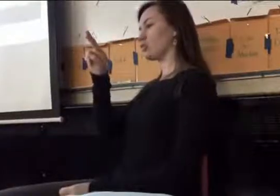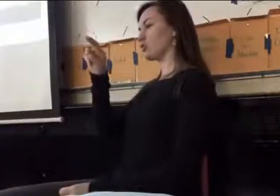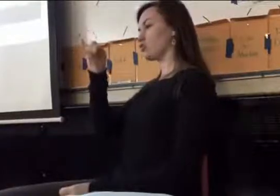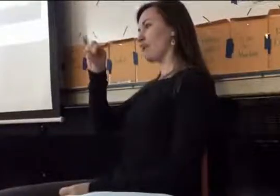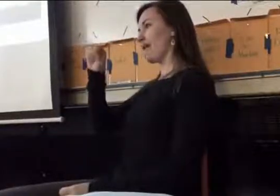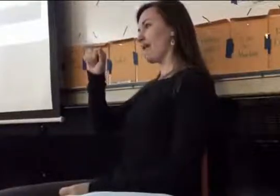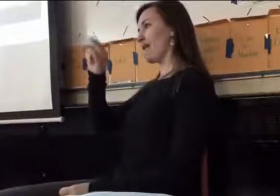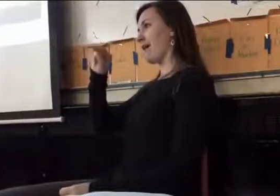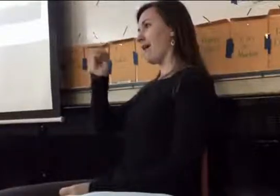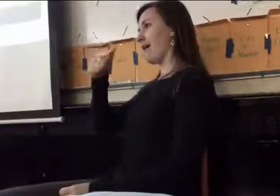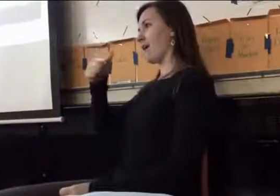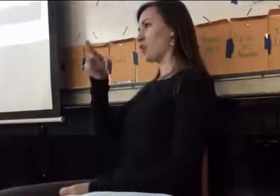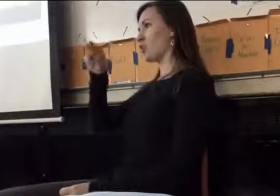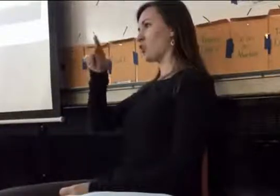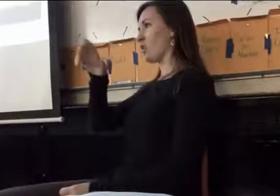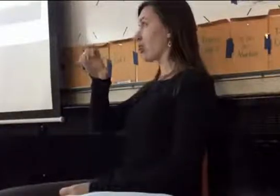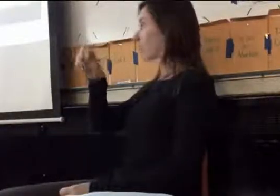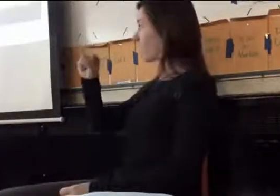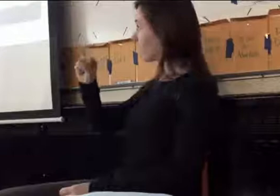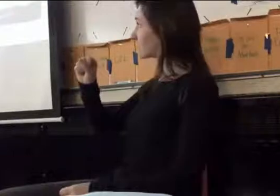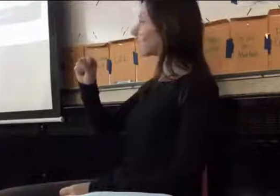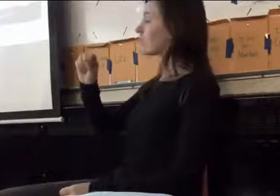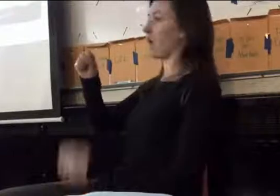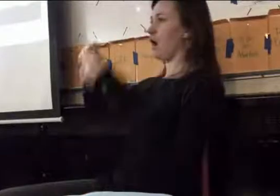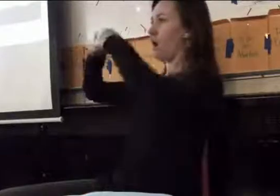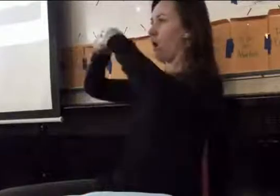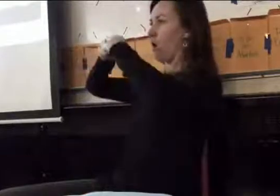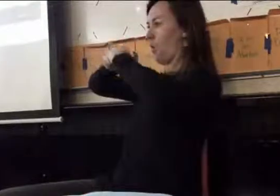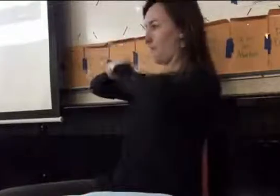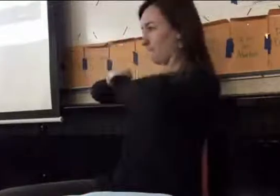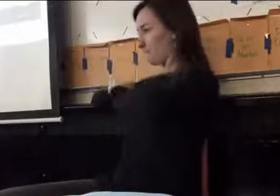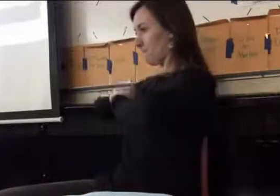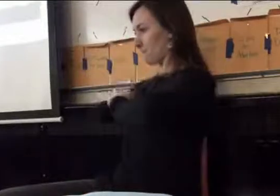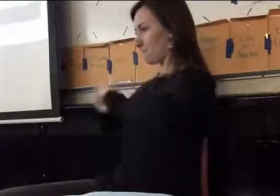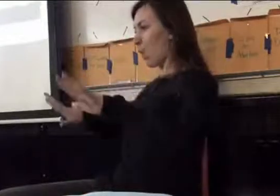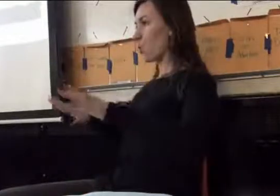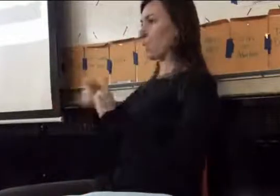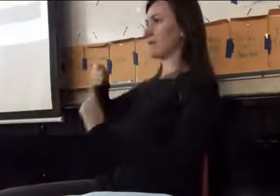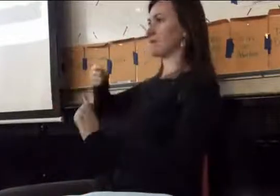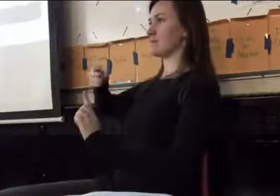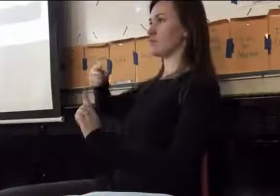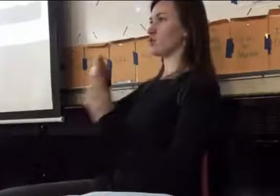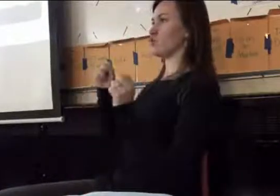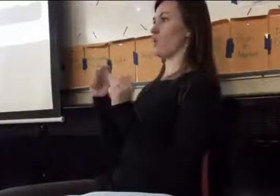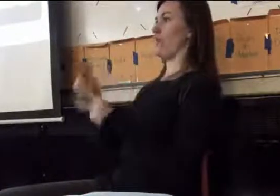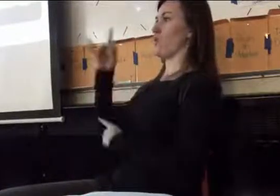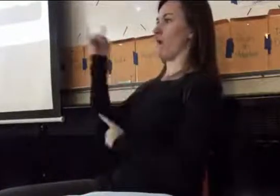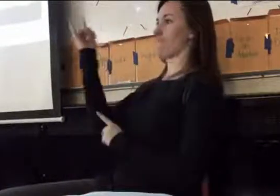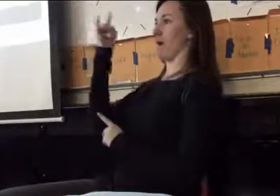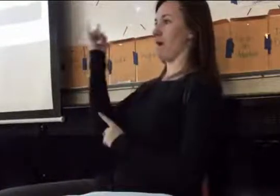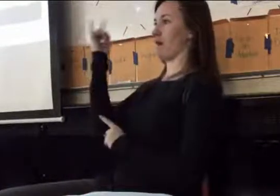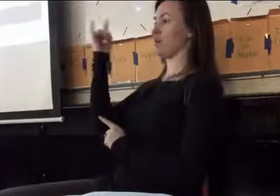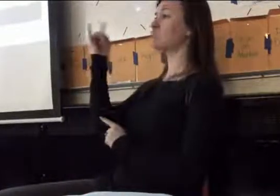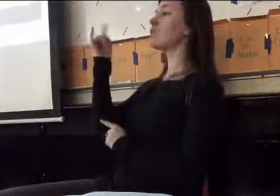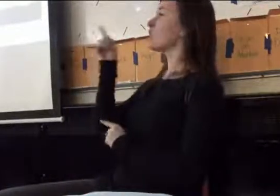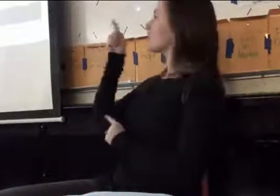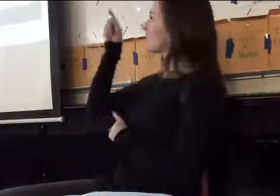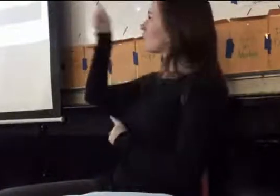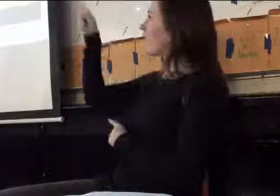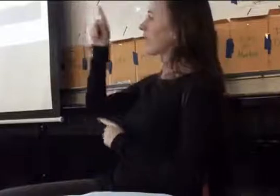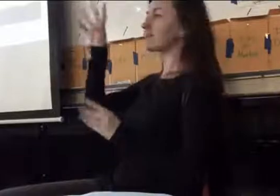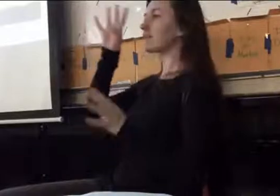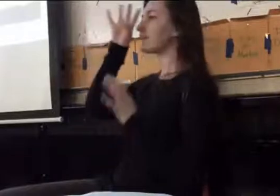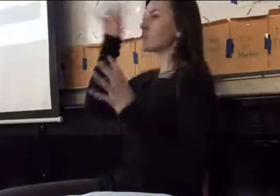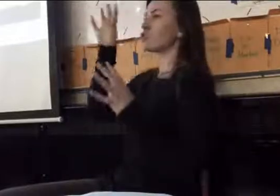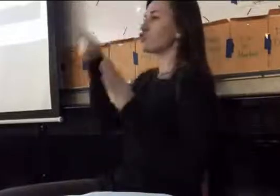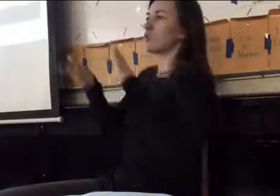it and makes this entire grid of about 400 to 500 miles at the bottom. And as it flies back and forth, anybody in that grid